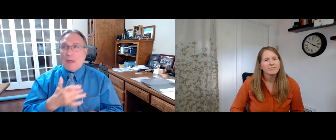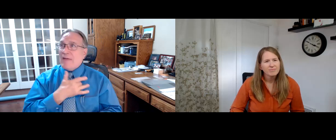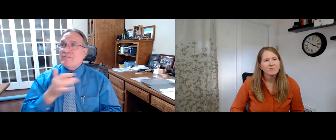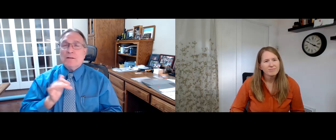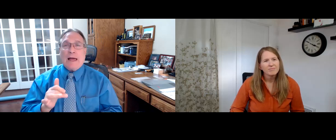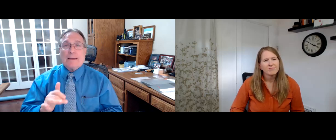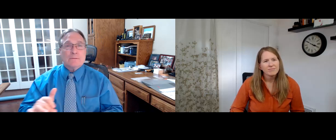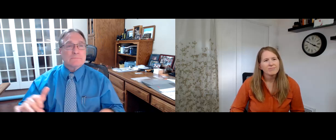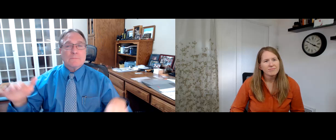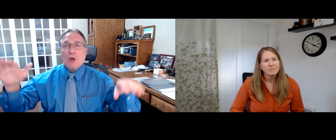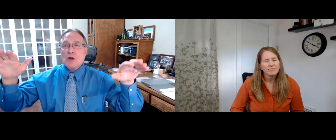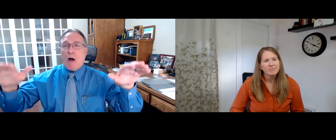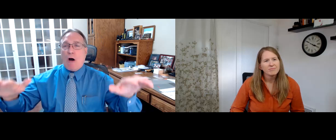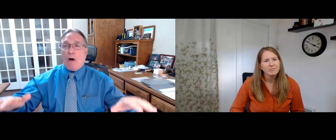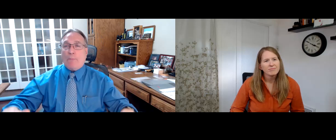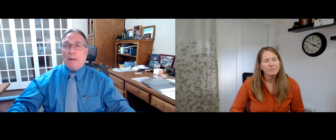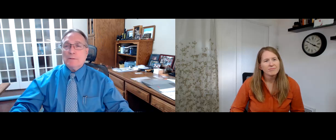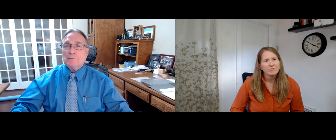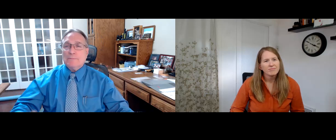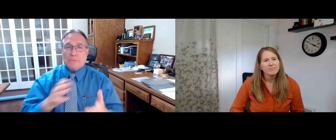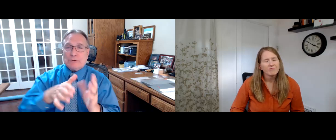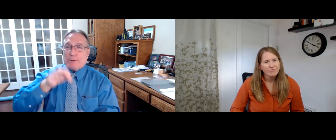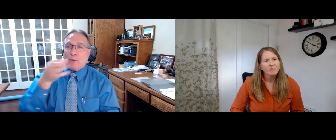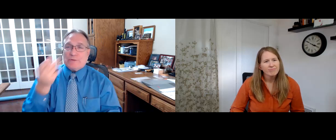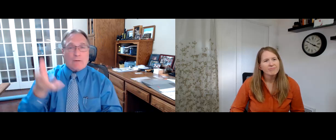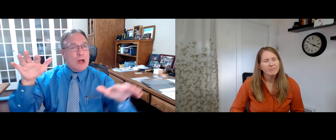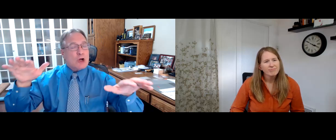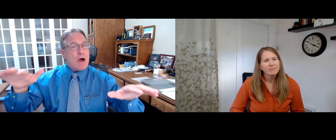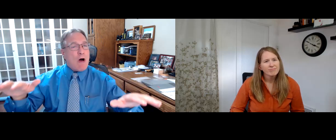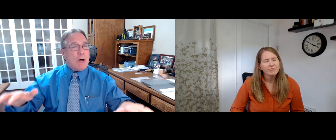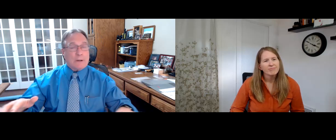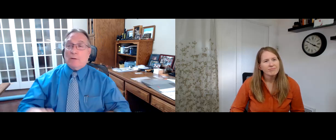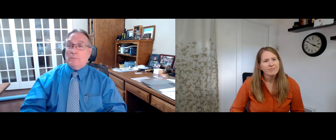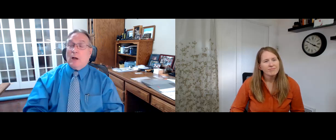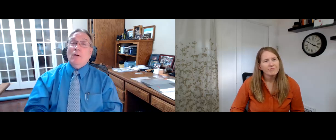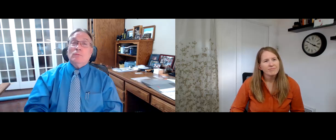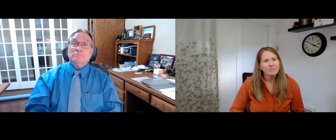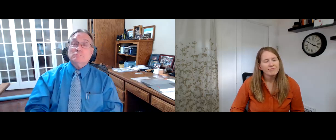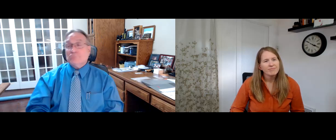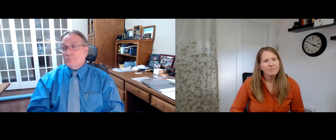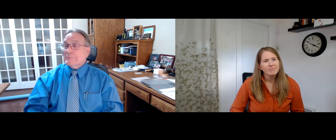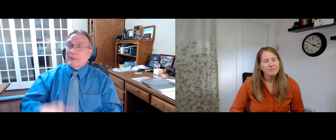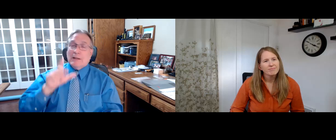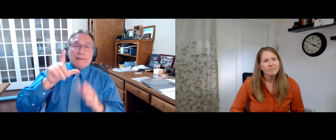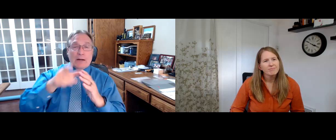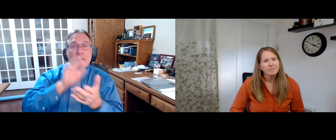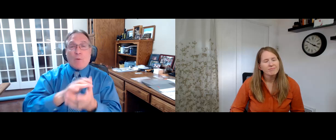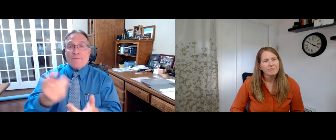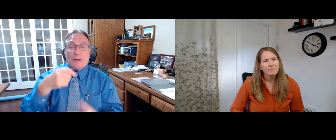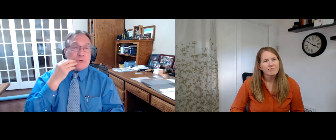I felt like calm. The Spirit was there, calm. I go, oh. Later, my wife comes